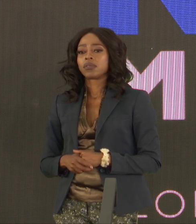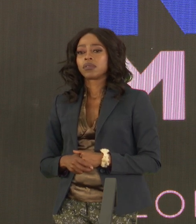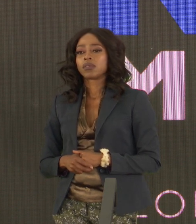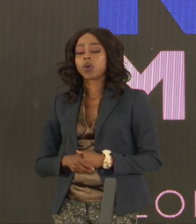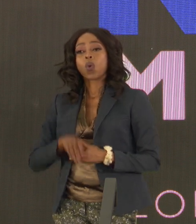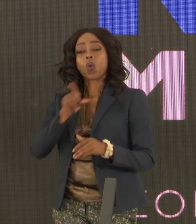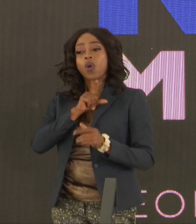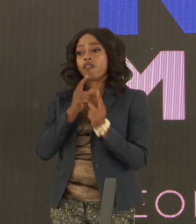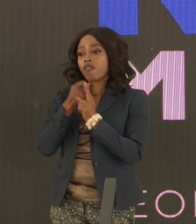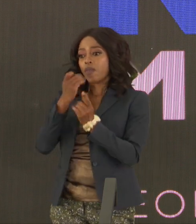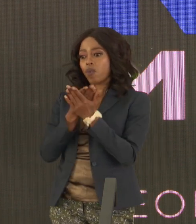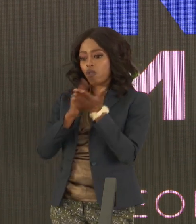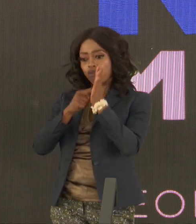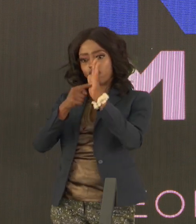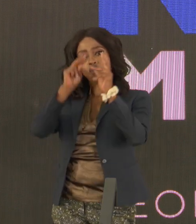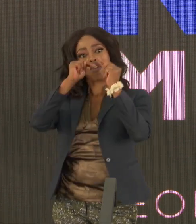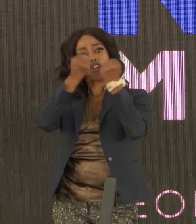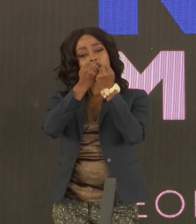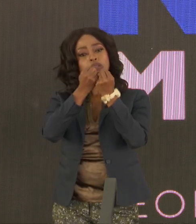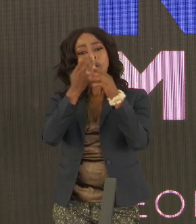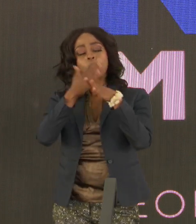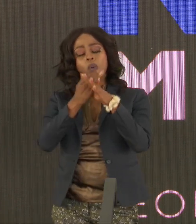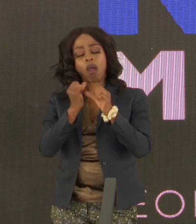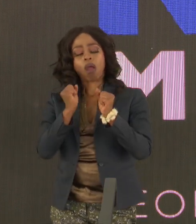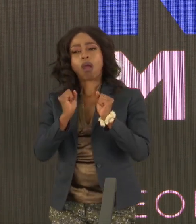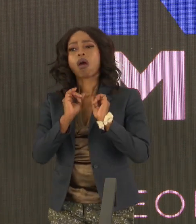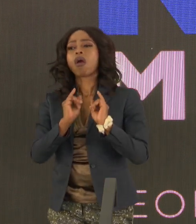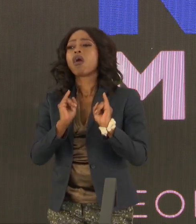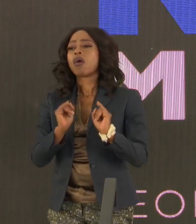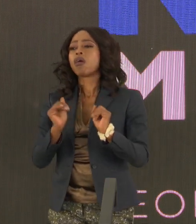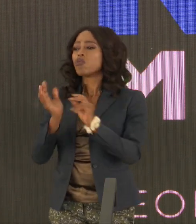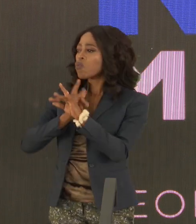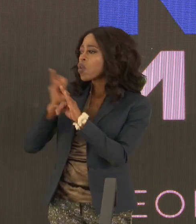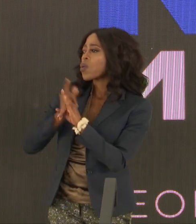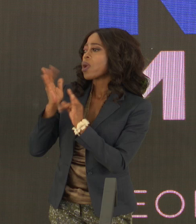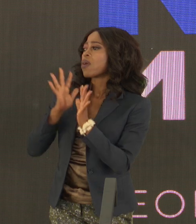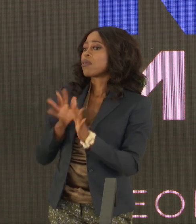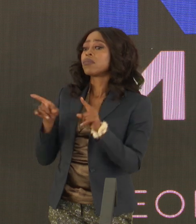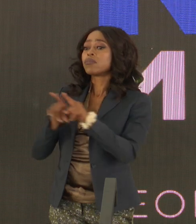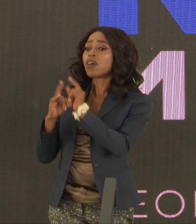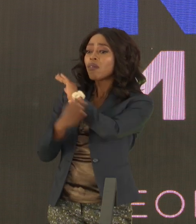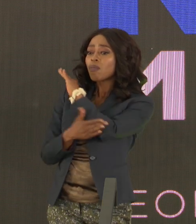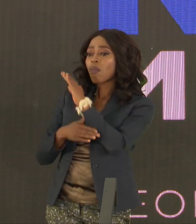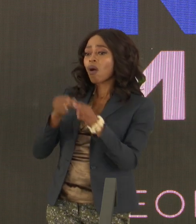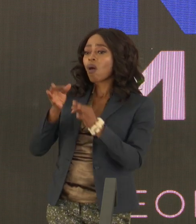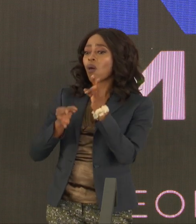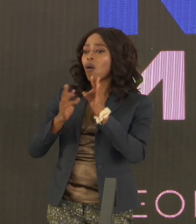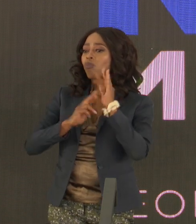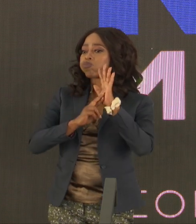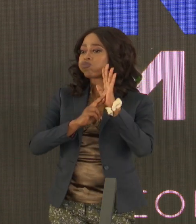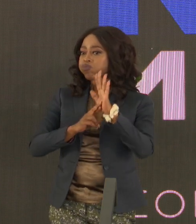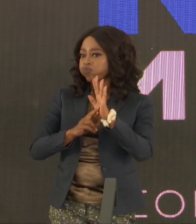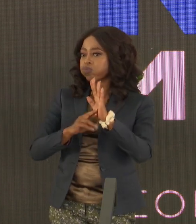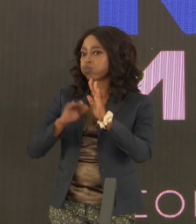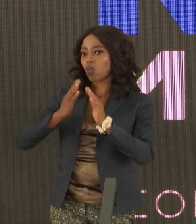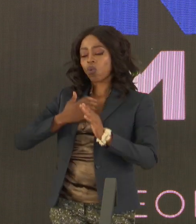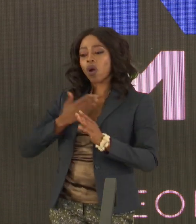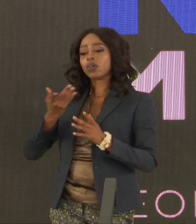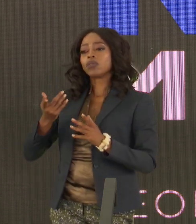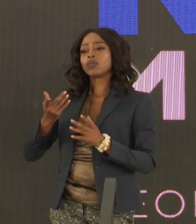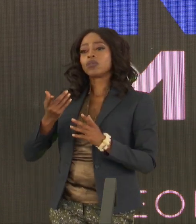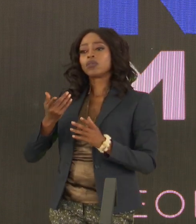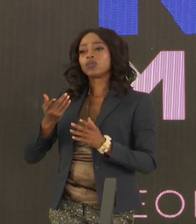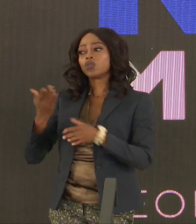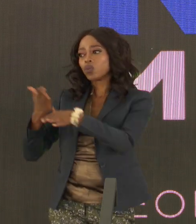To show that we are a nation of hard workers and winners. A country of political representatives who want to serve